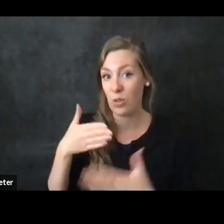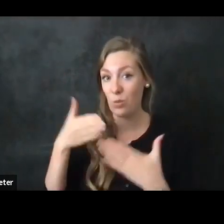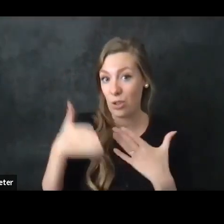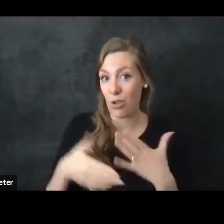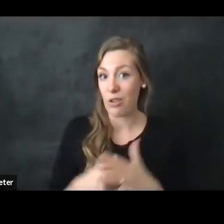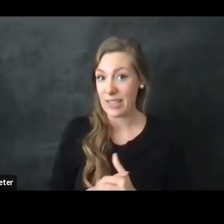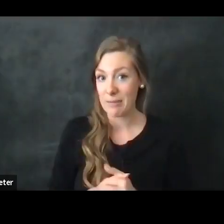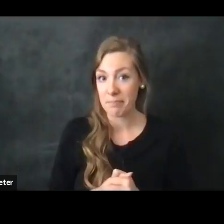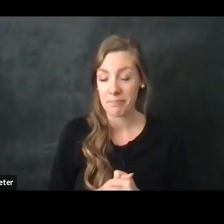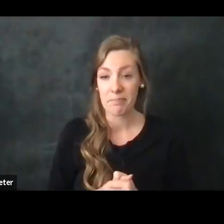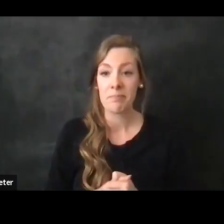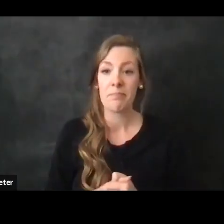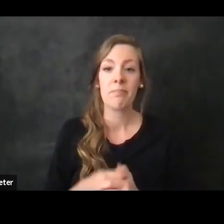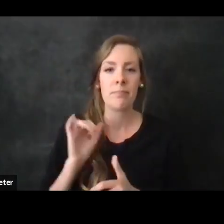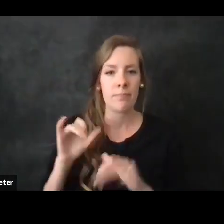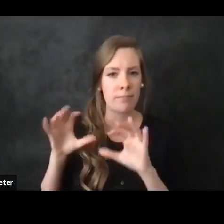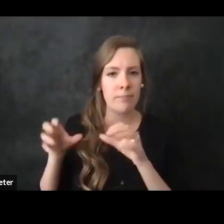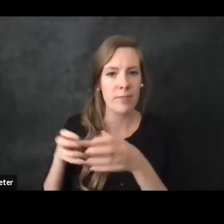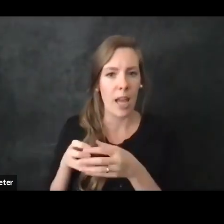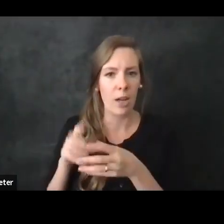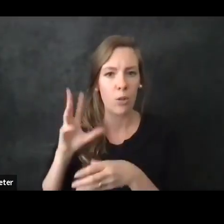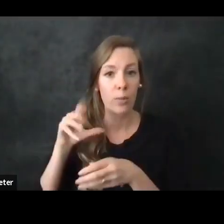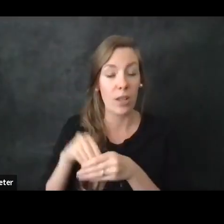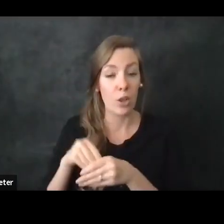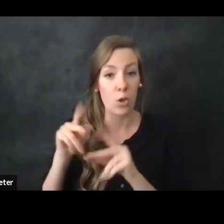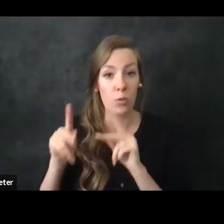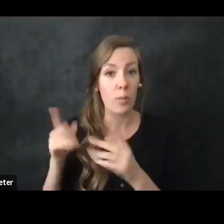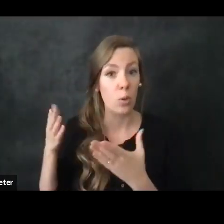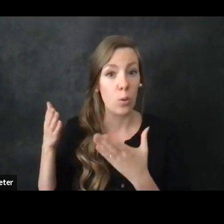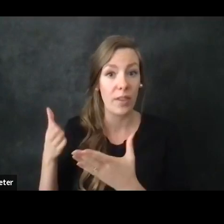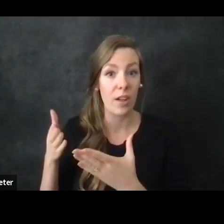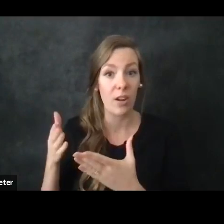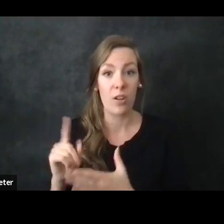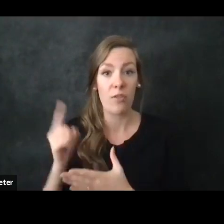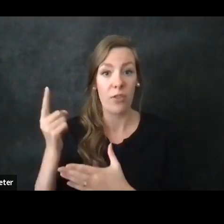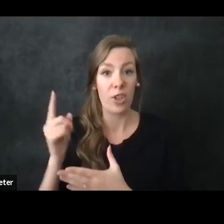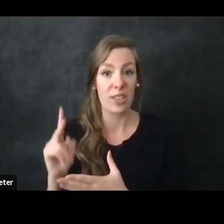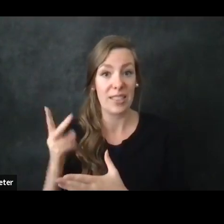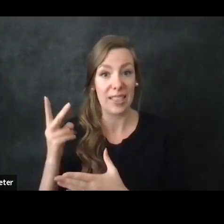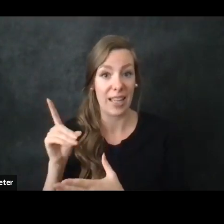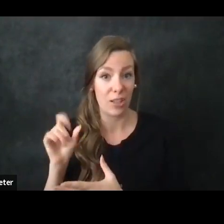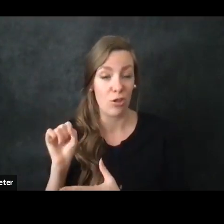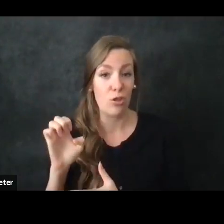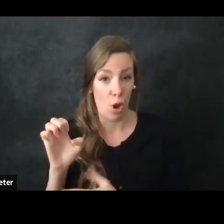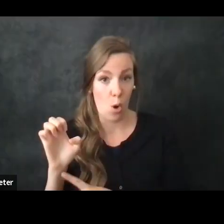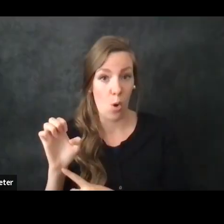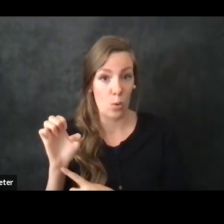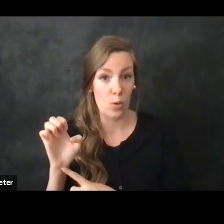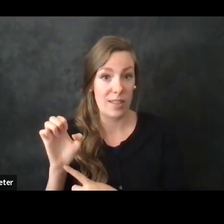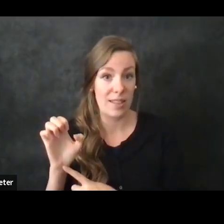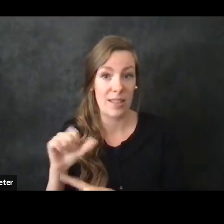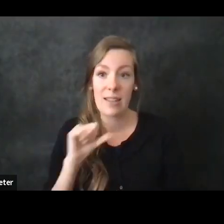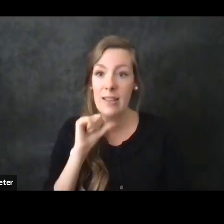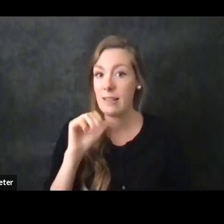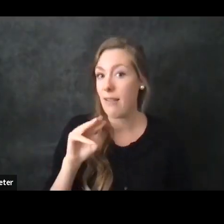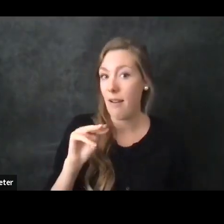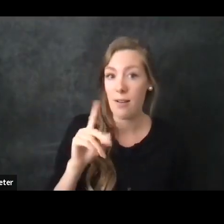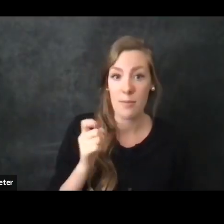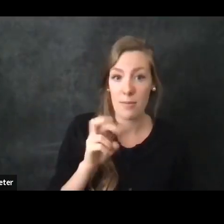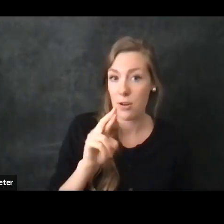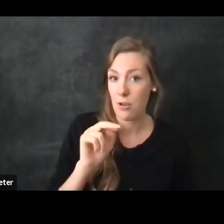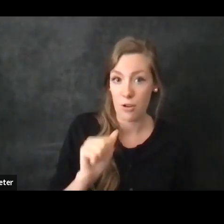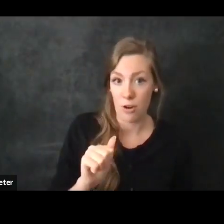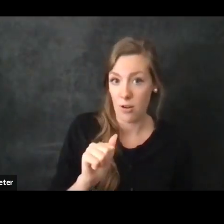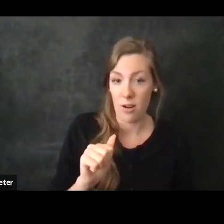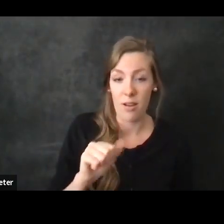COVID. That group only includes those who got their first and second dose of the Pfizer vaccine, not the Moderna or the